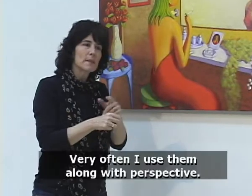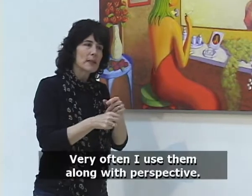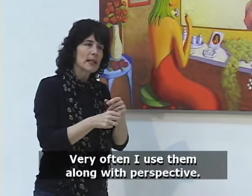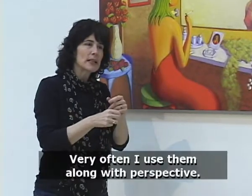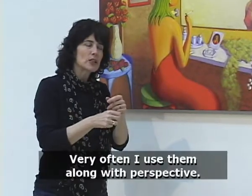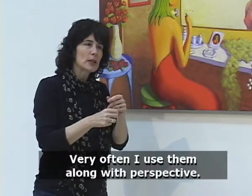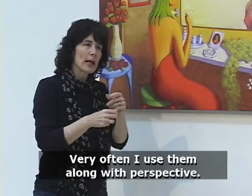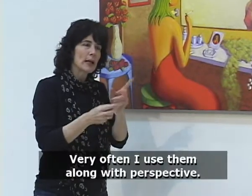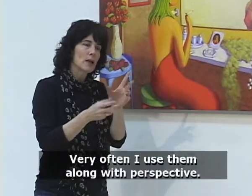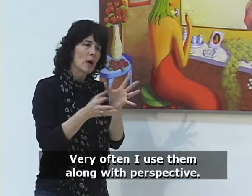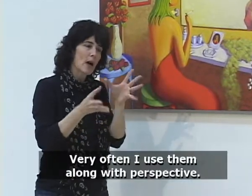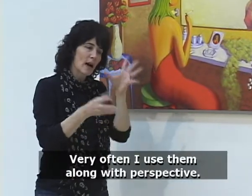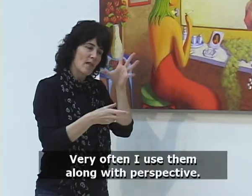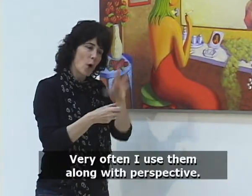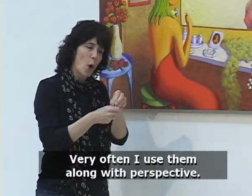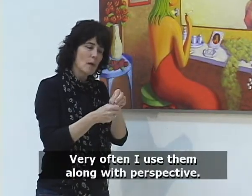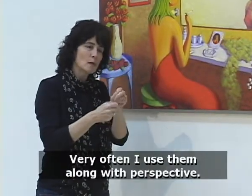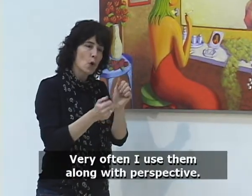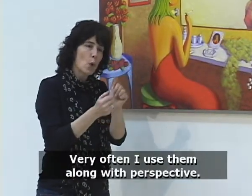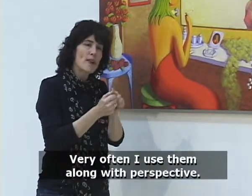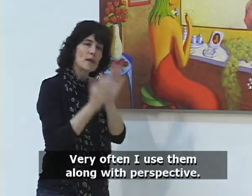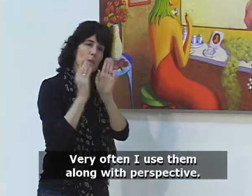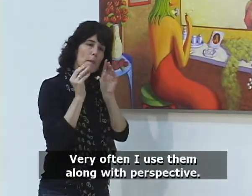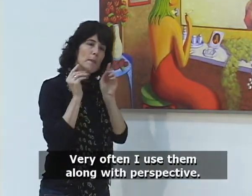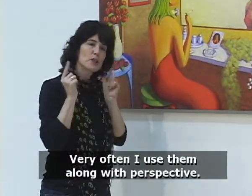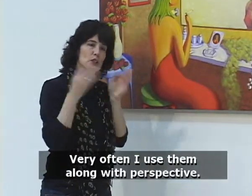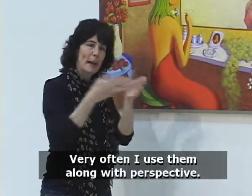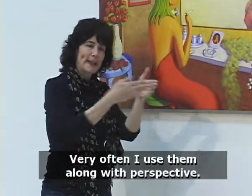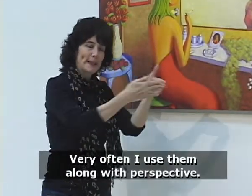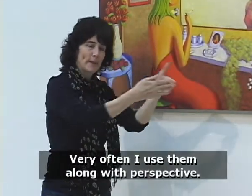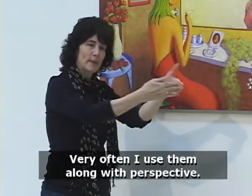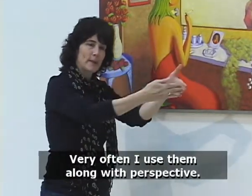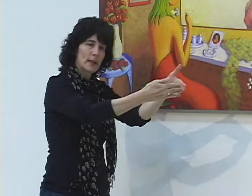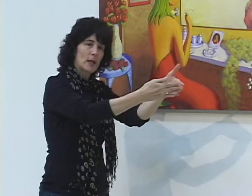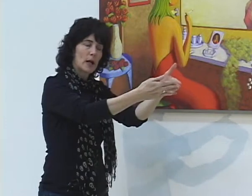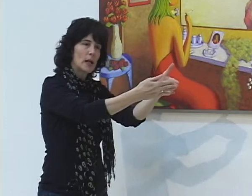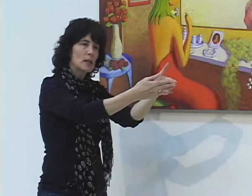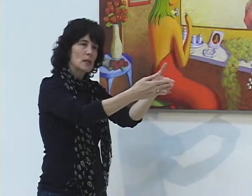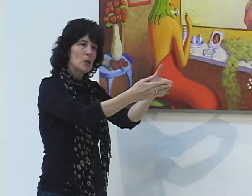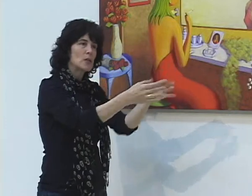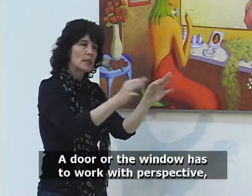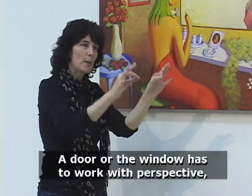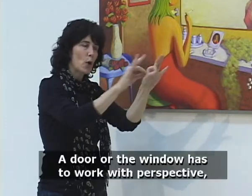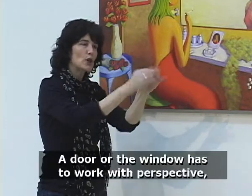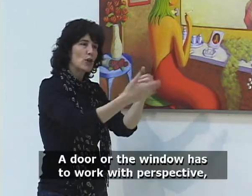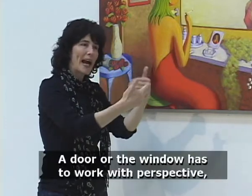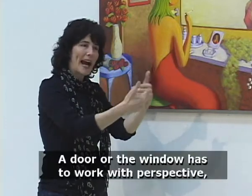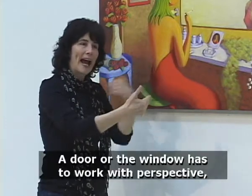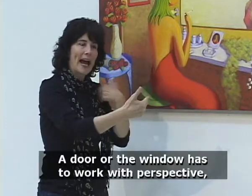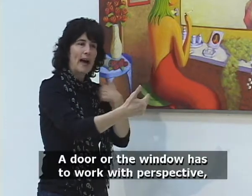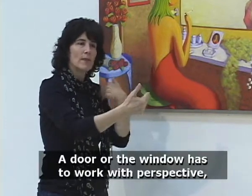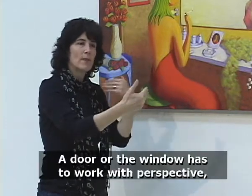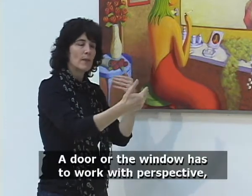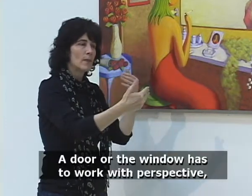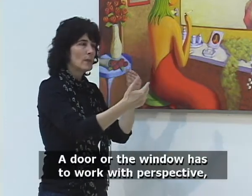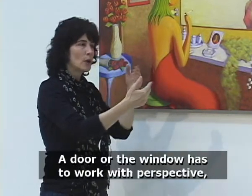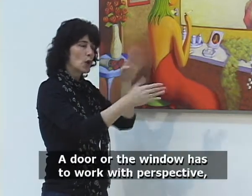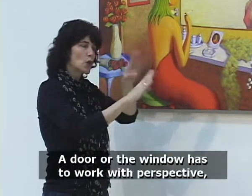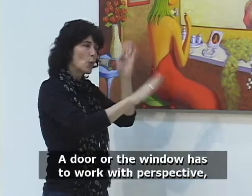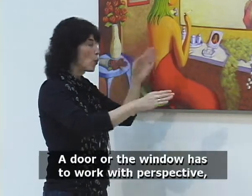Very often I use them along with perspective. The door or the window